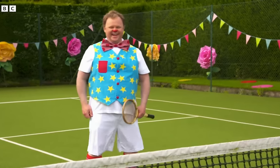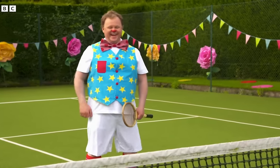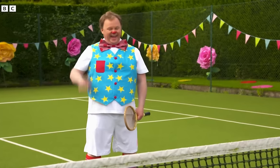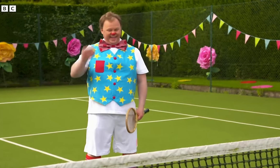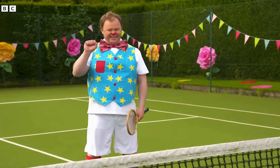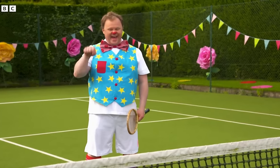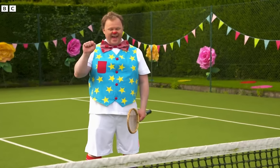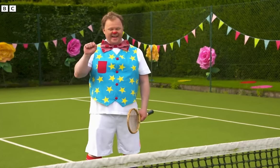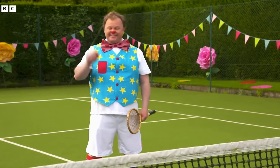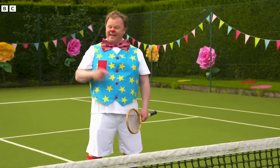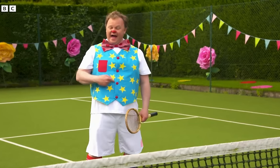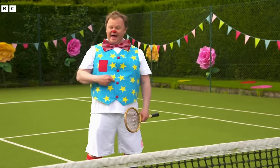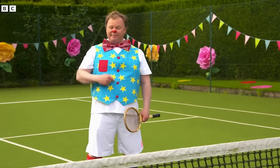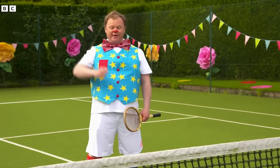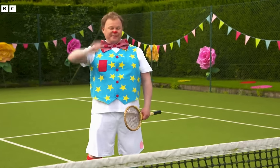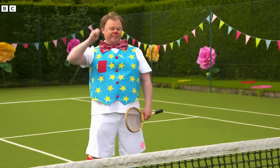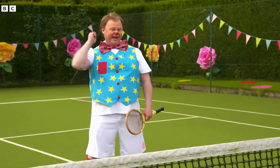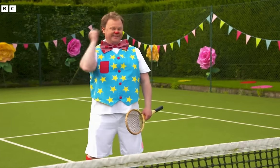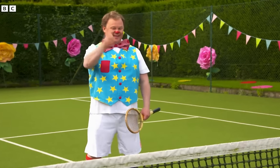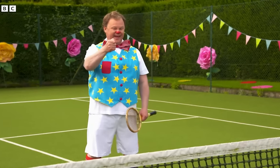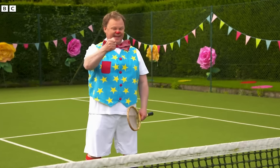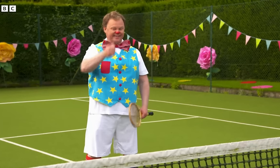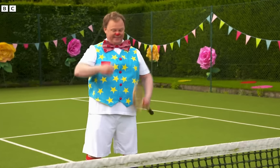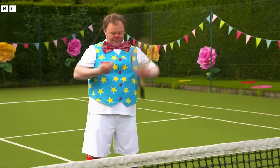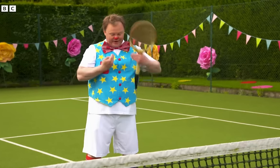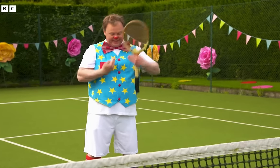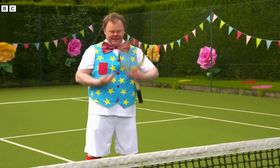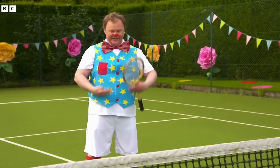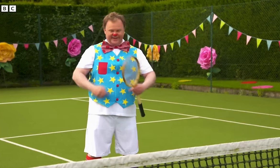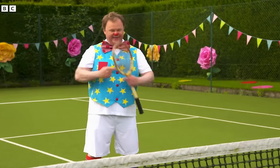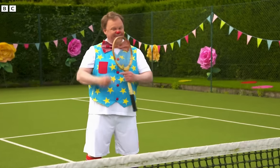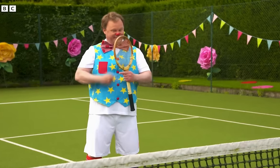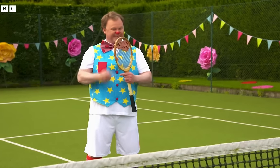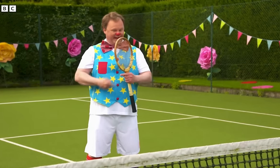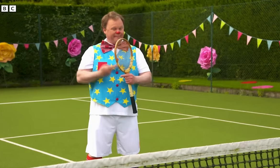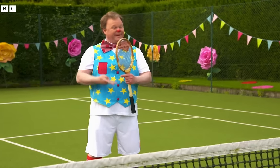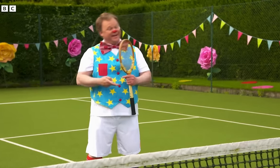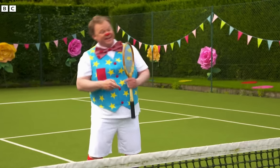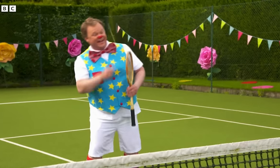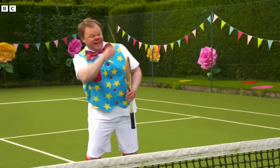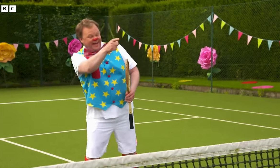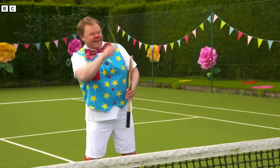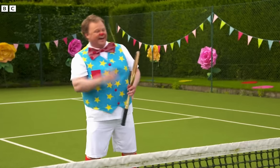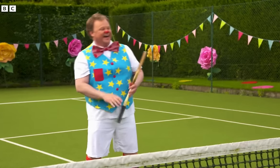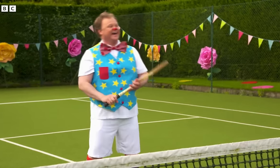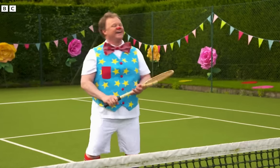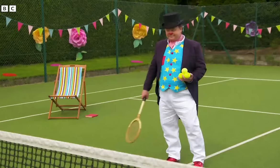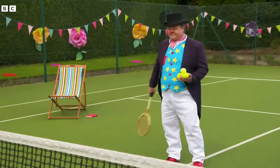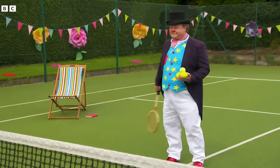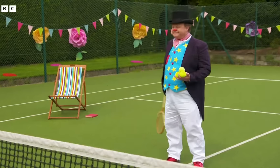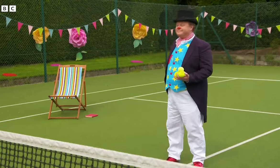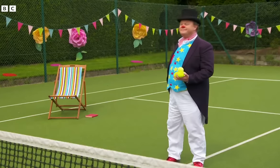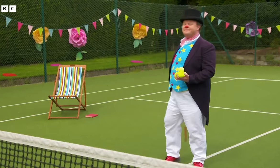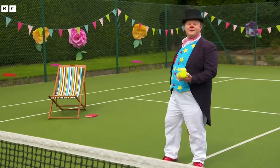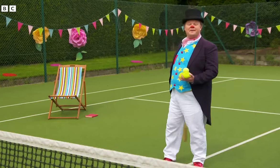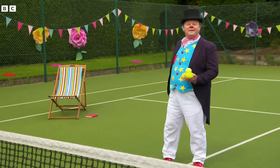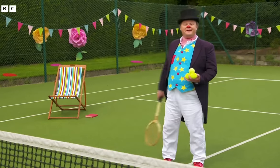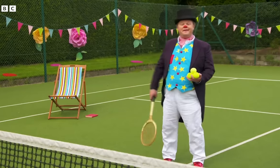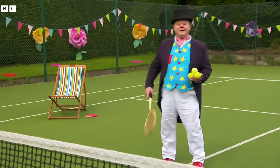Tumble? Yes. I'm going to play tennis with Lord Tumble. Hello, Lord